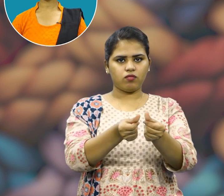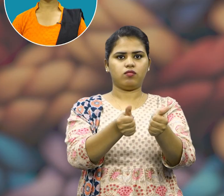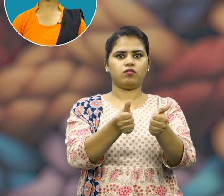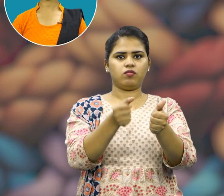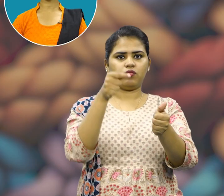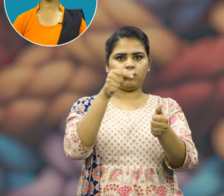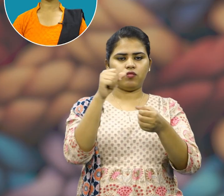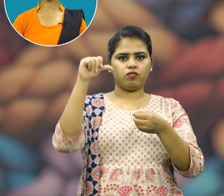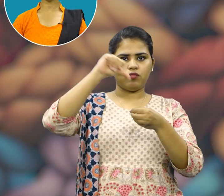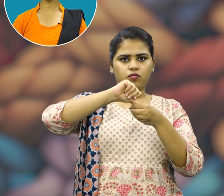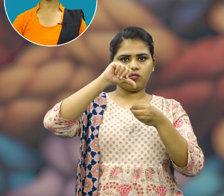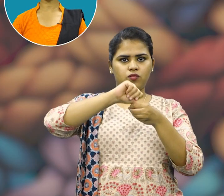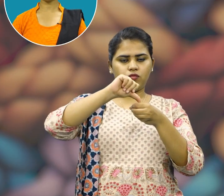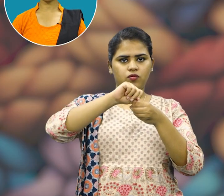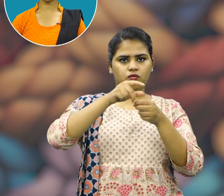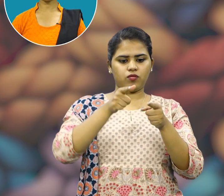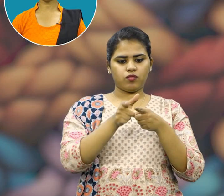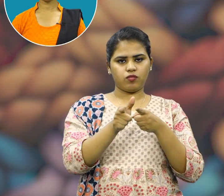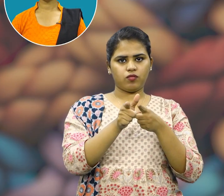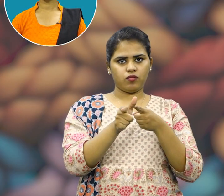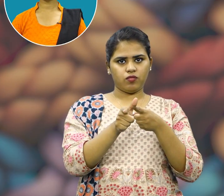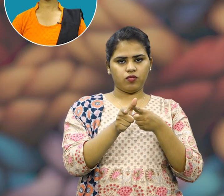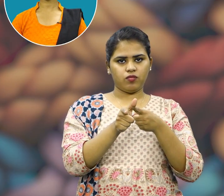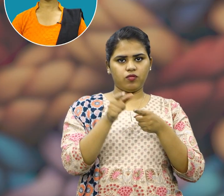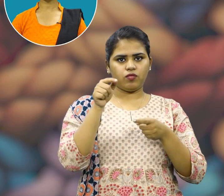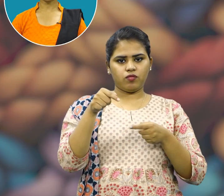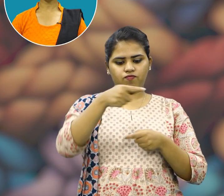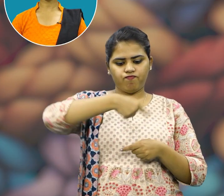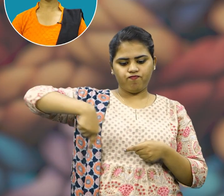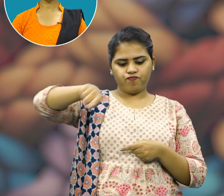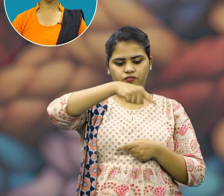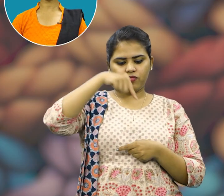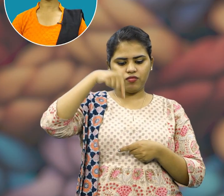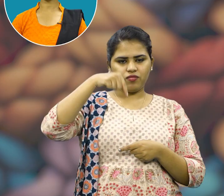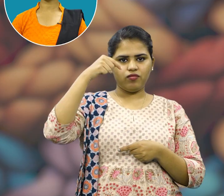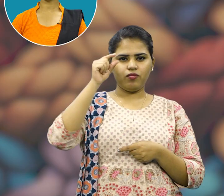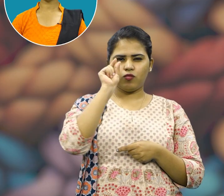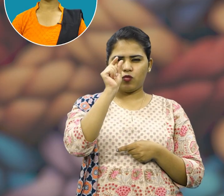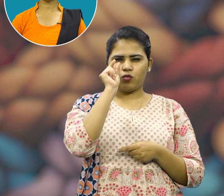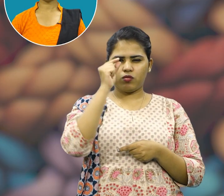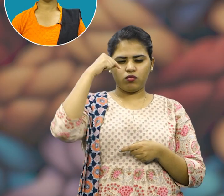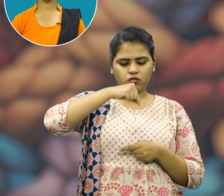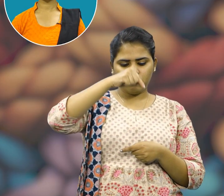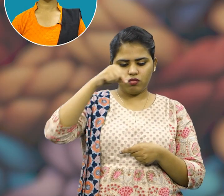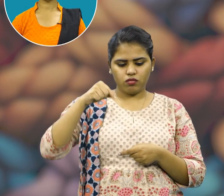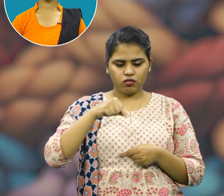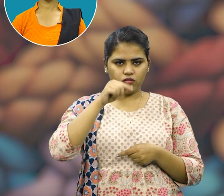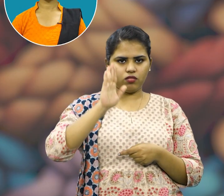and forced through a heated spinneret which has very tiny holes.